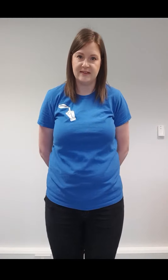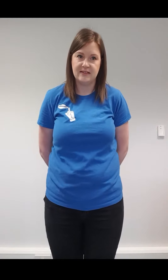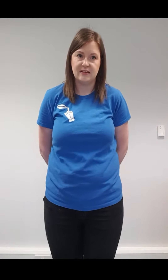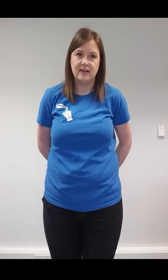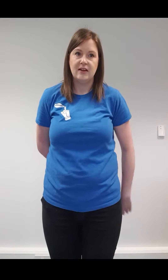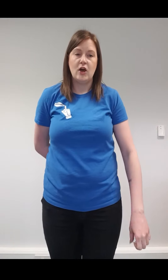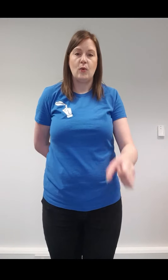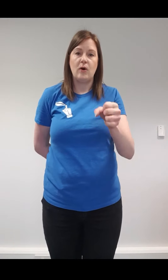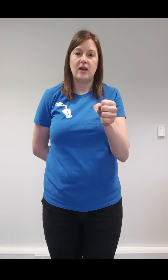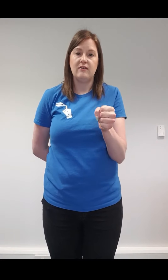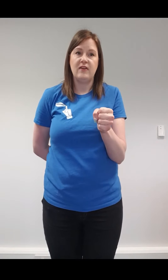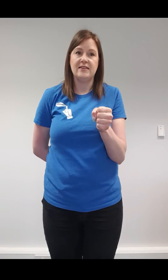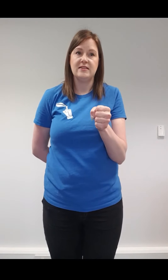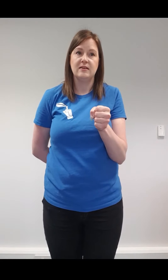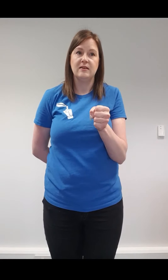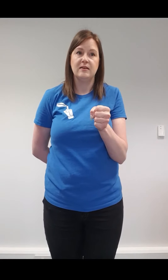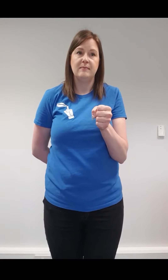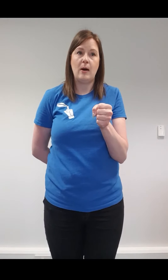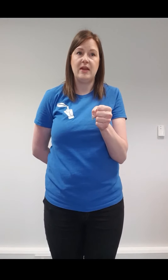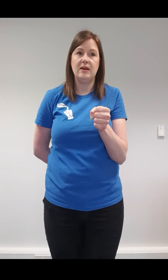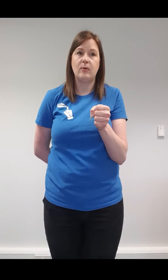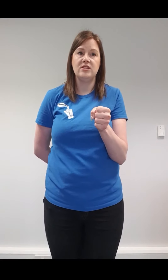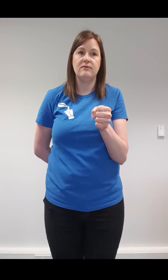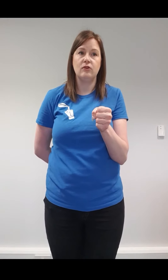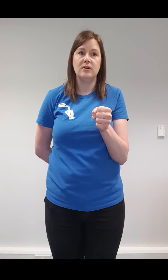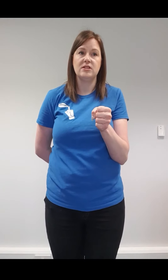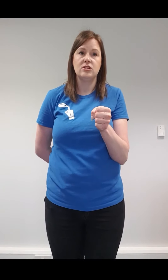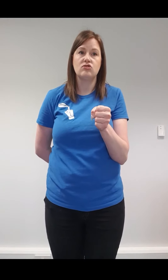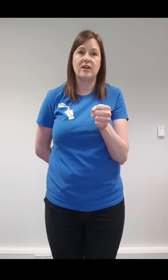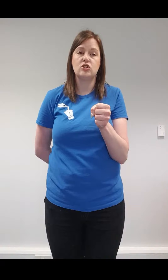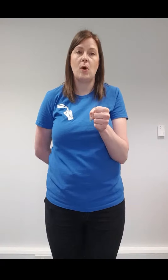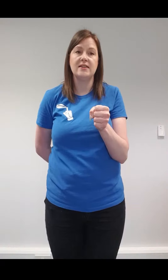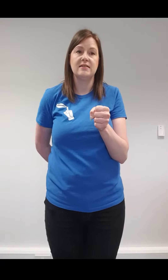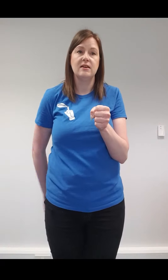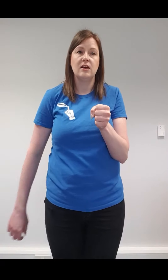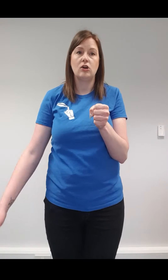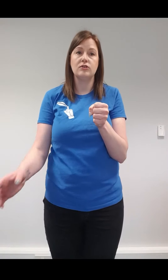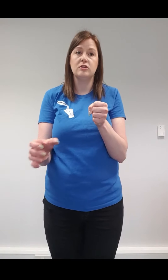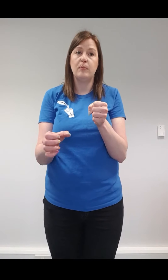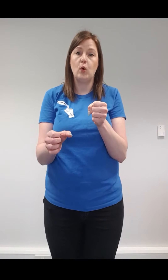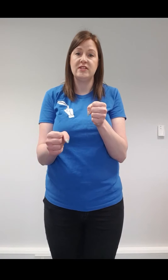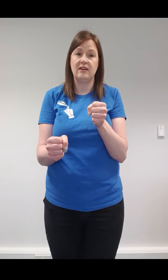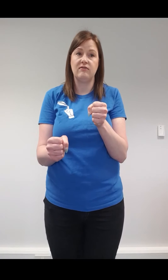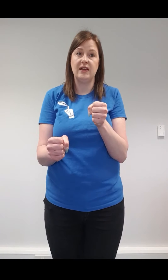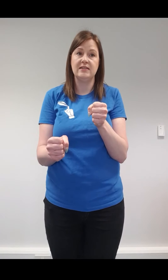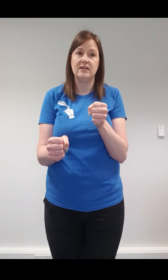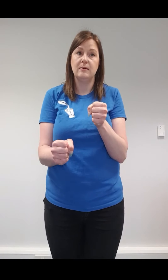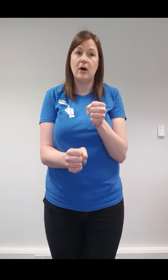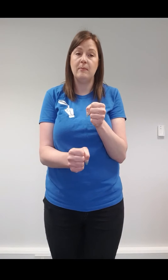therapist. Working fist, palm in, pointing forward, strikes twice across supporting fist, palm